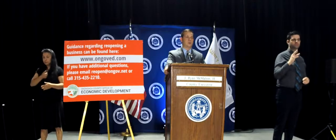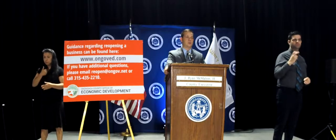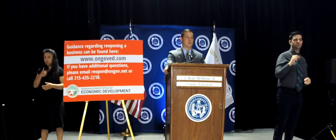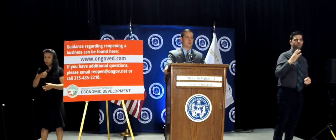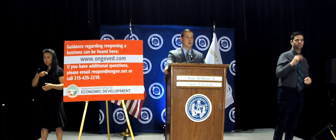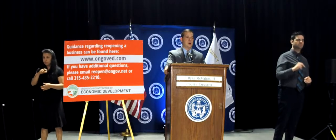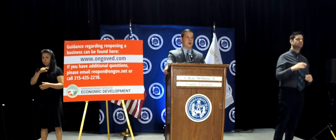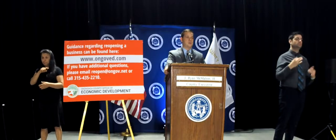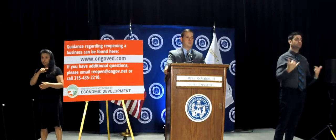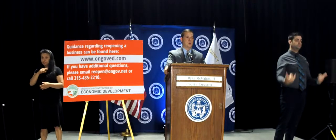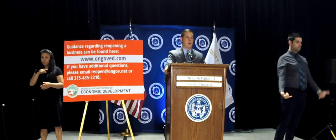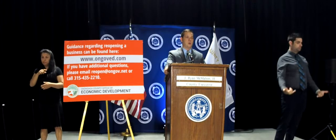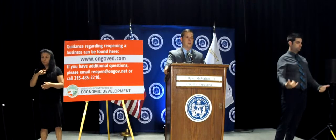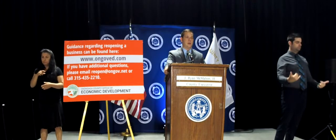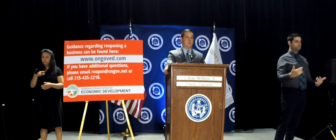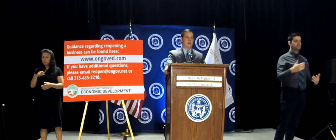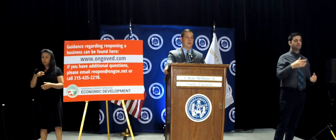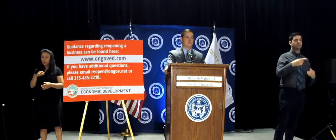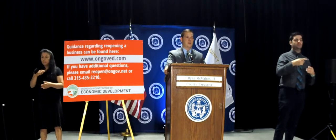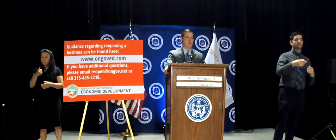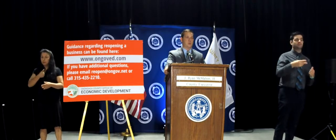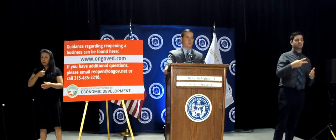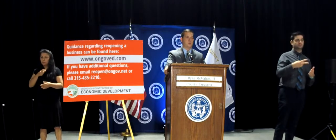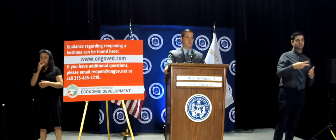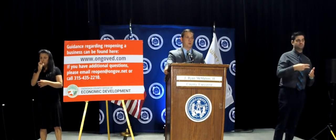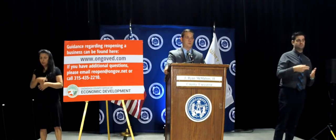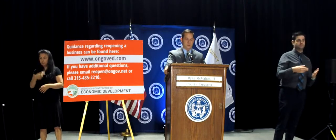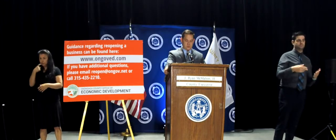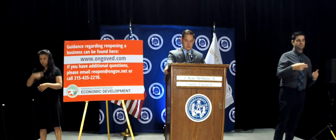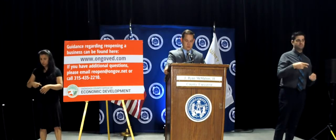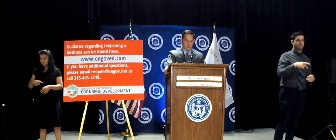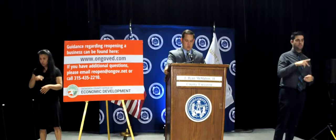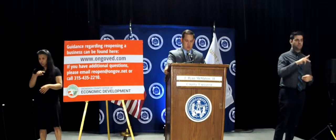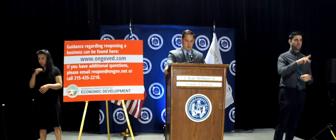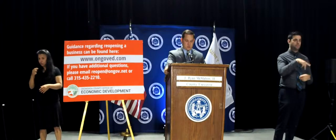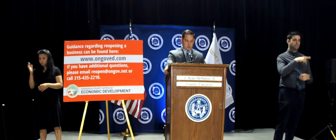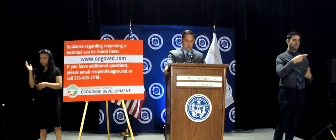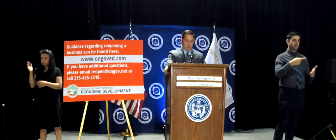deal with. So I will not be as available for these briefings.